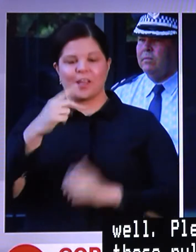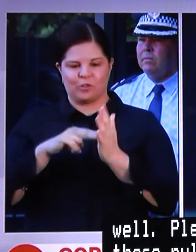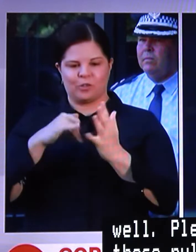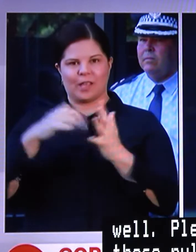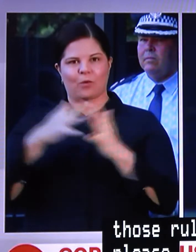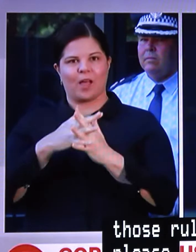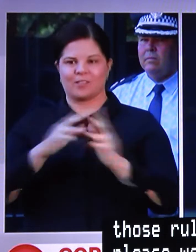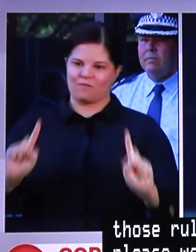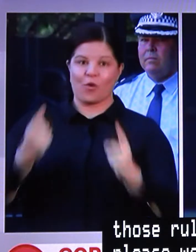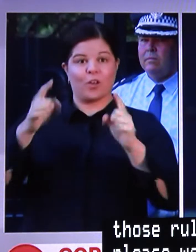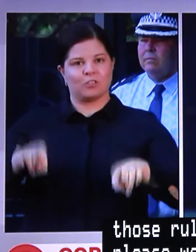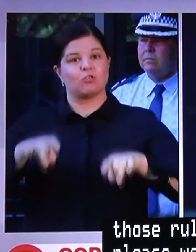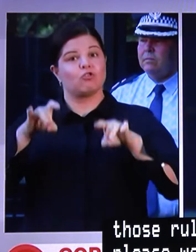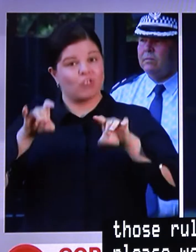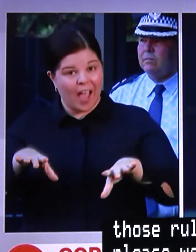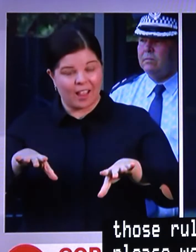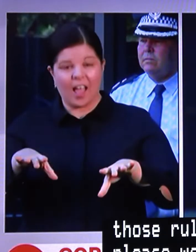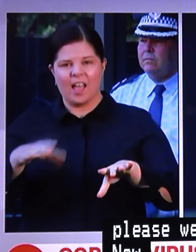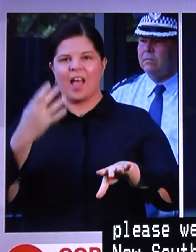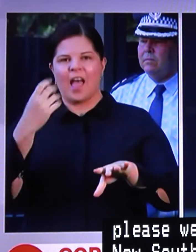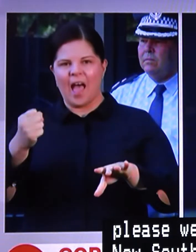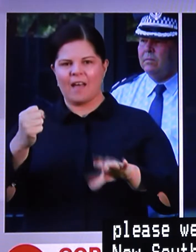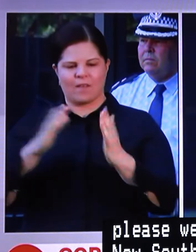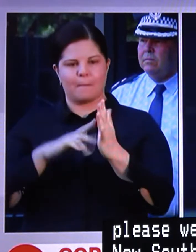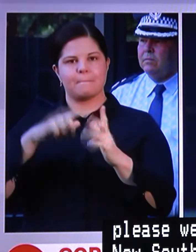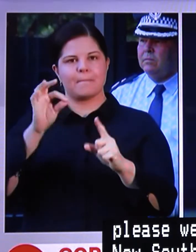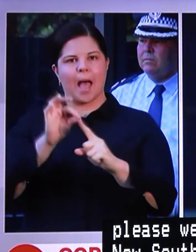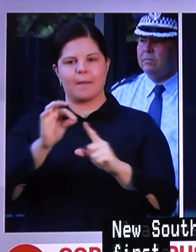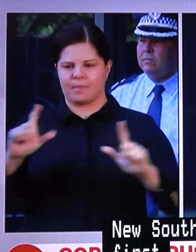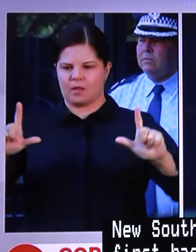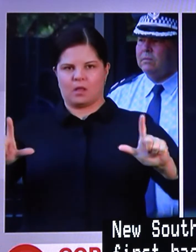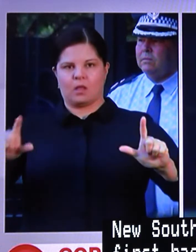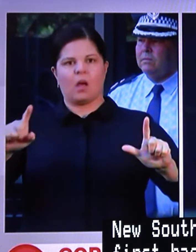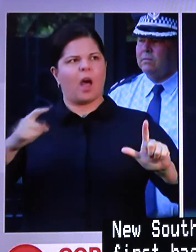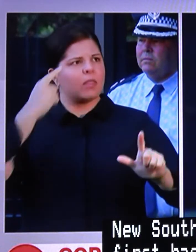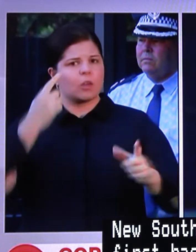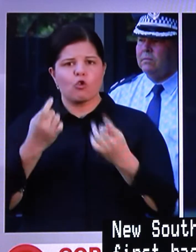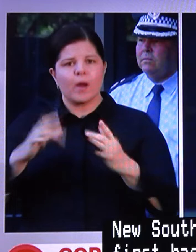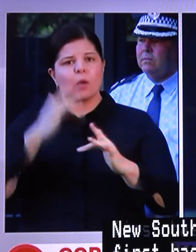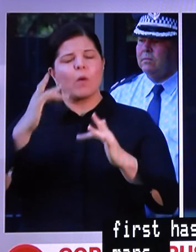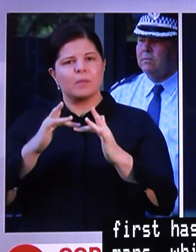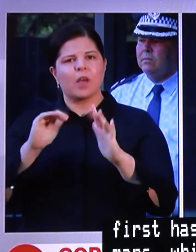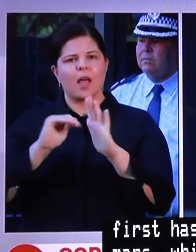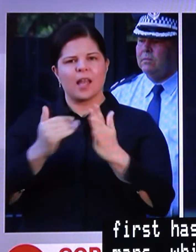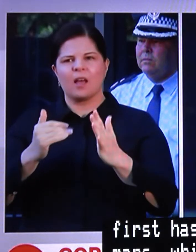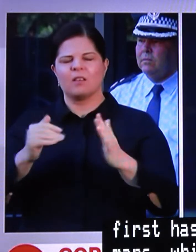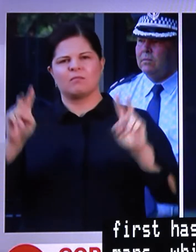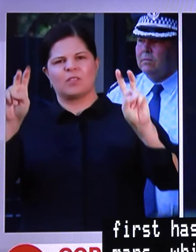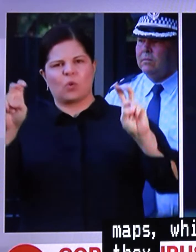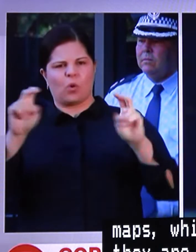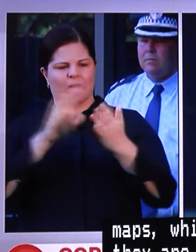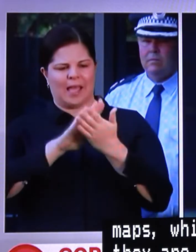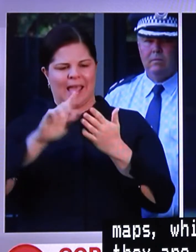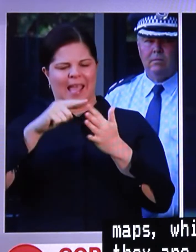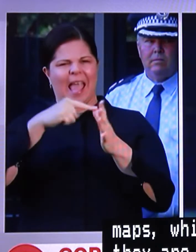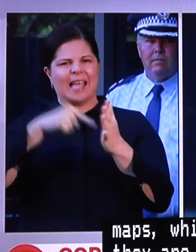Australian first, has been able to produce heat maps which will be live. I think they're already up on the website. This will provide important data